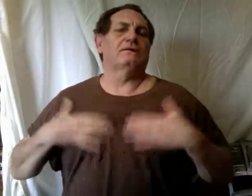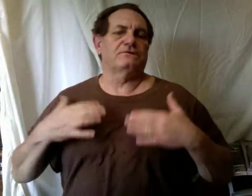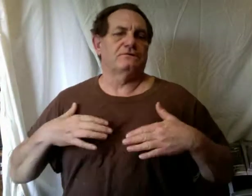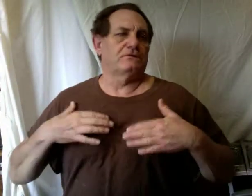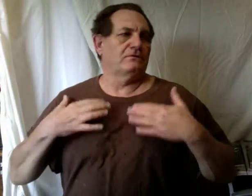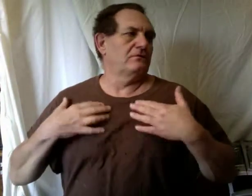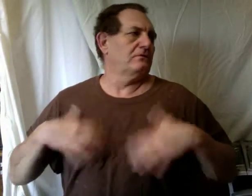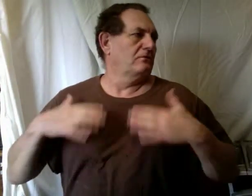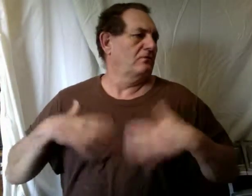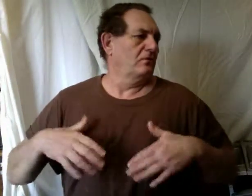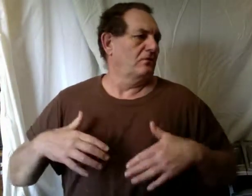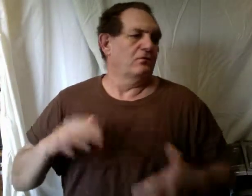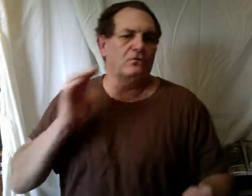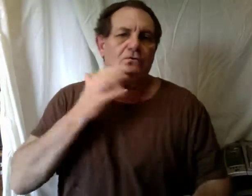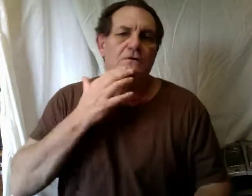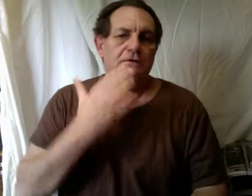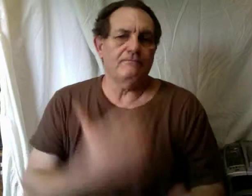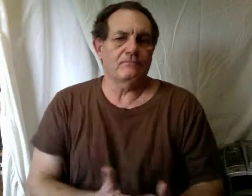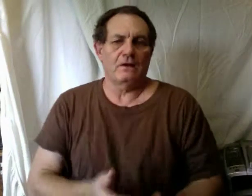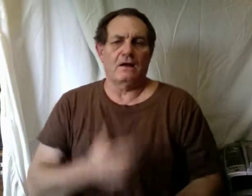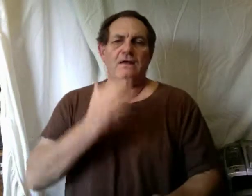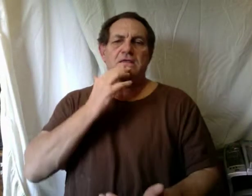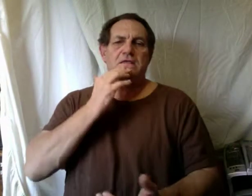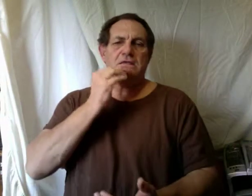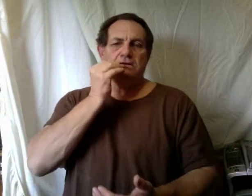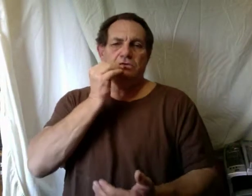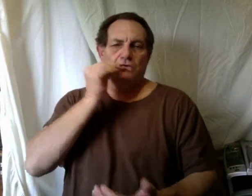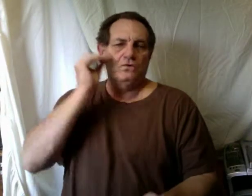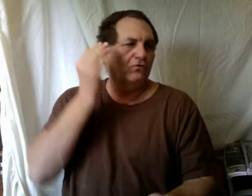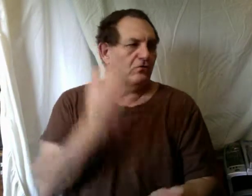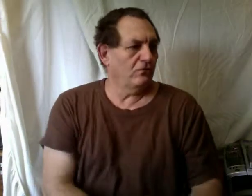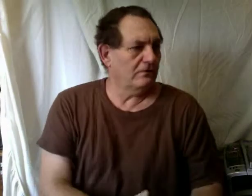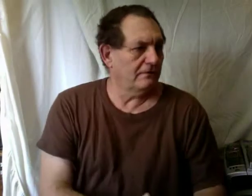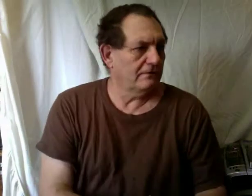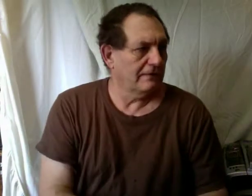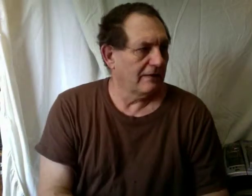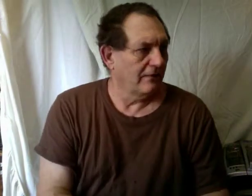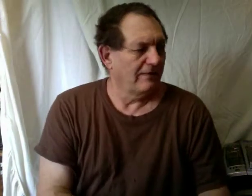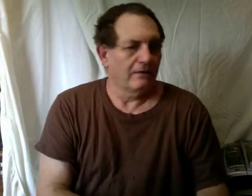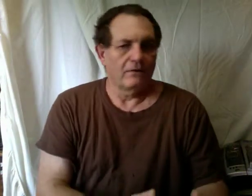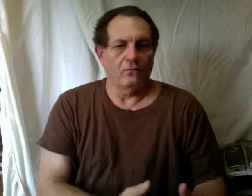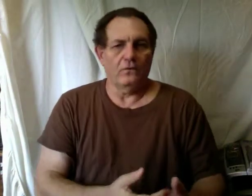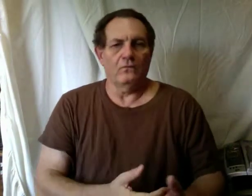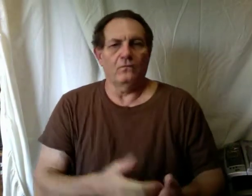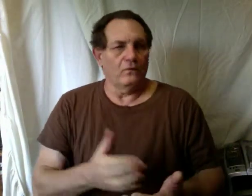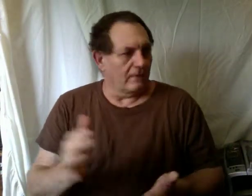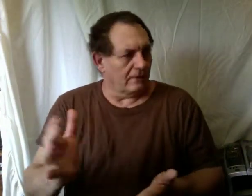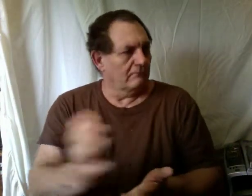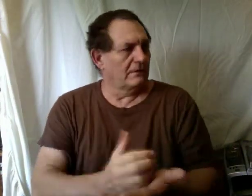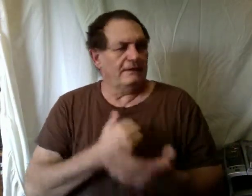good. I eat good. We make money.